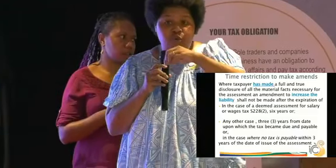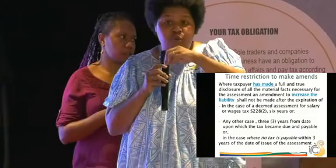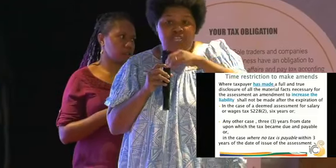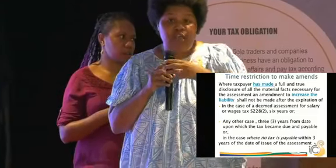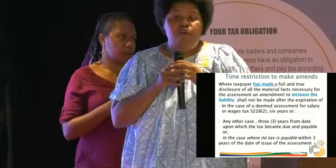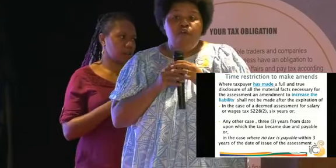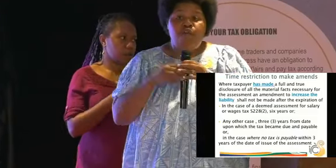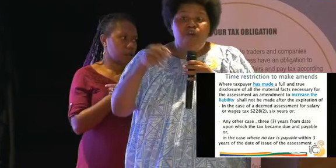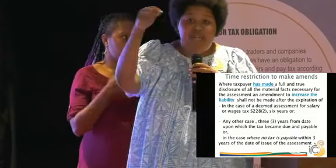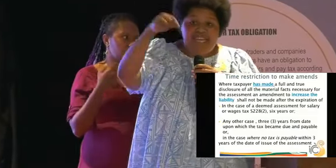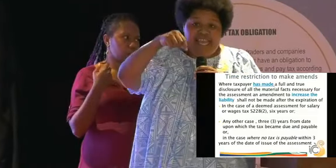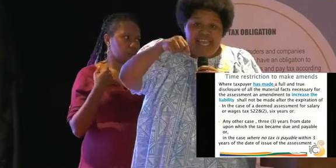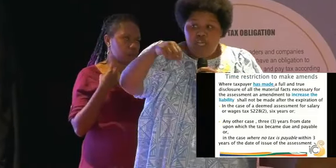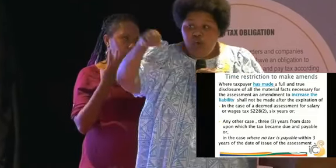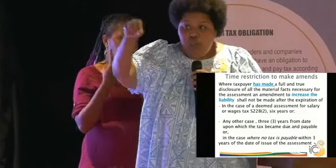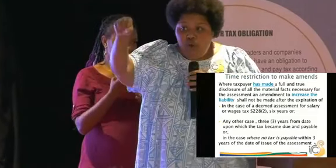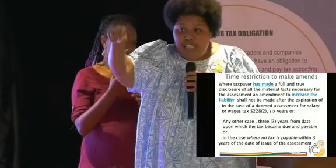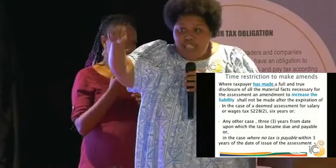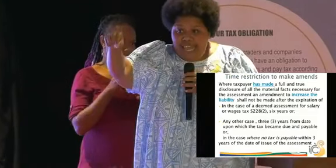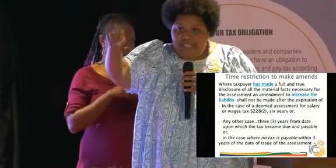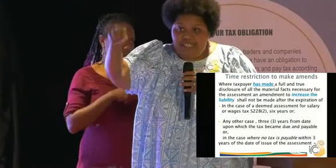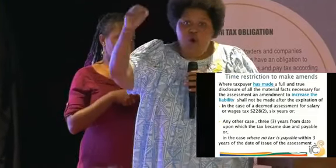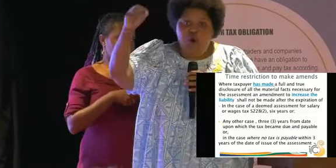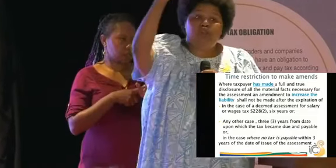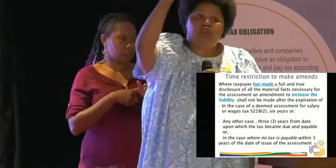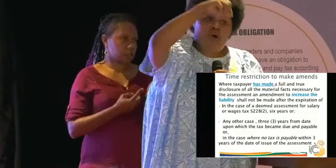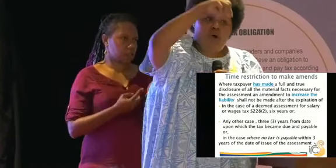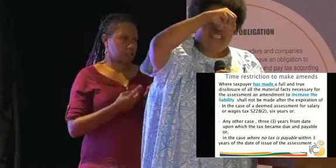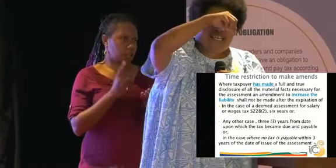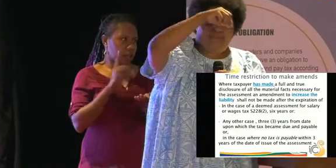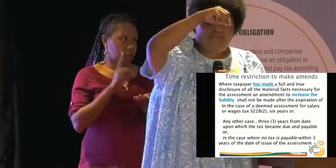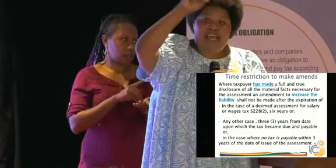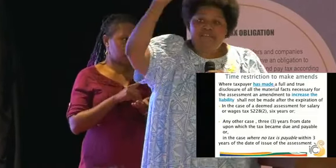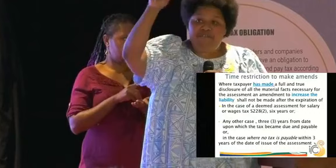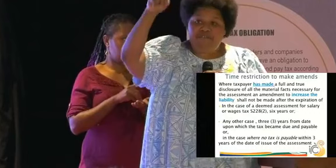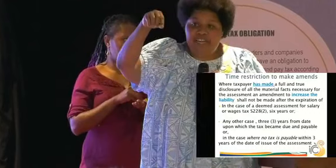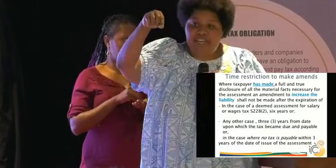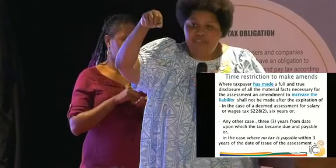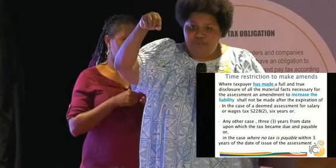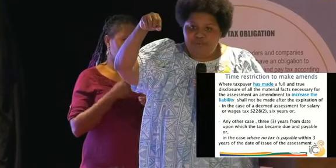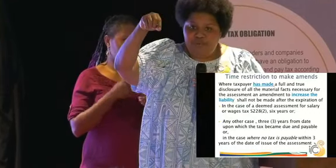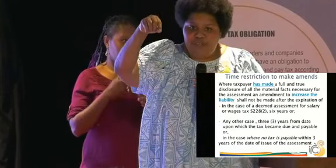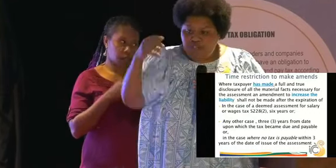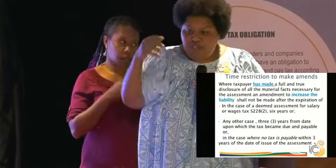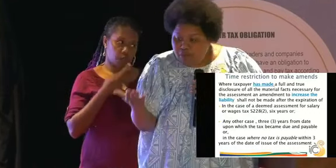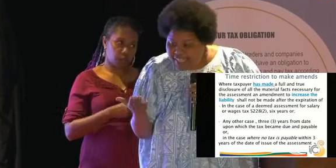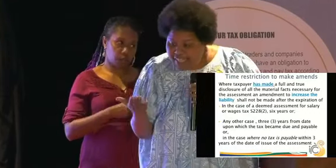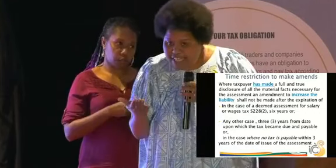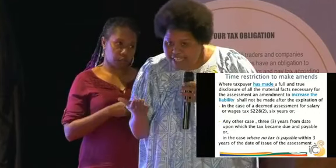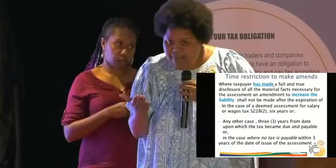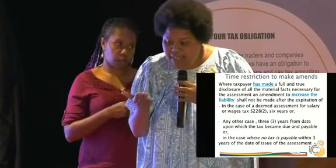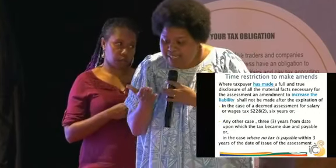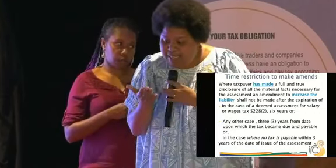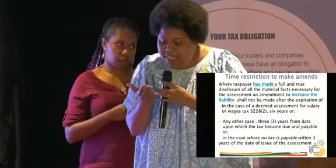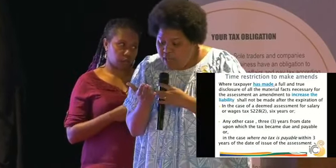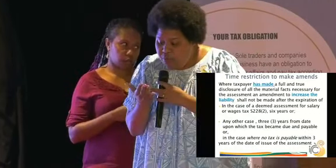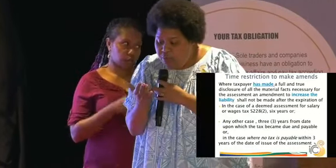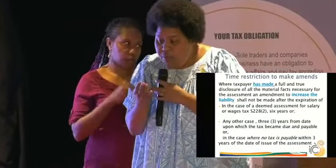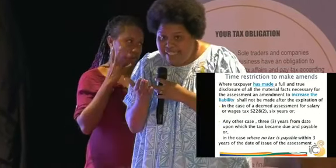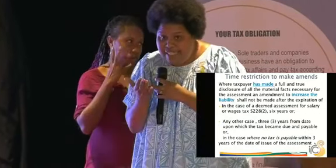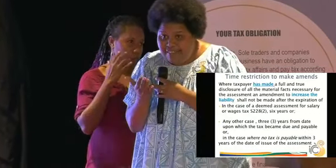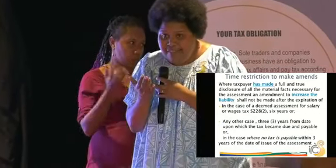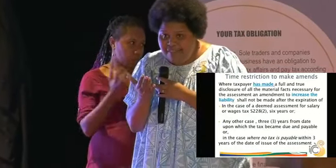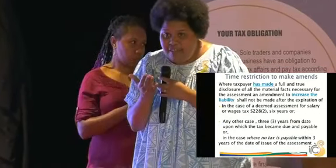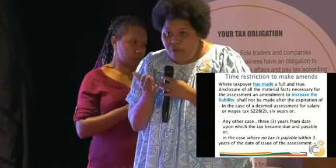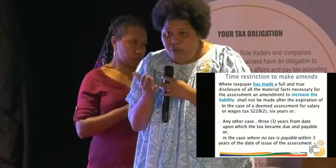years to do it from the date your tax on your assessment fell due. So when you get the assessment, it says